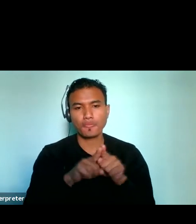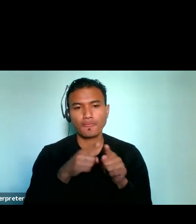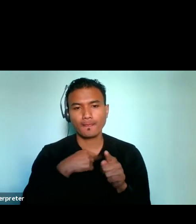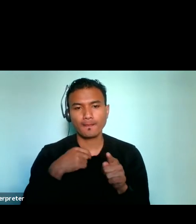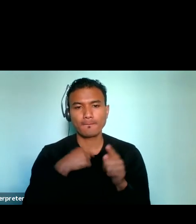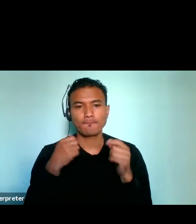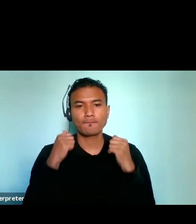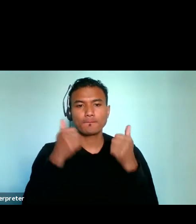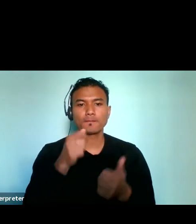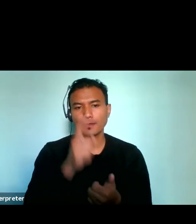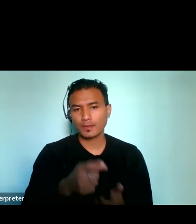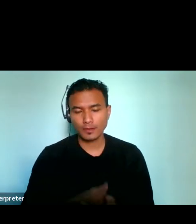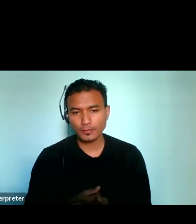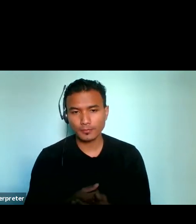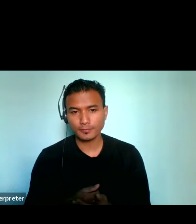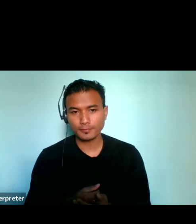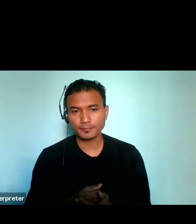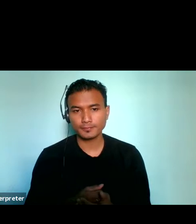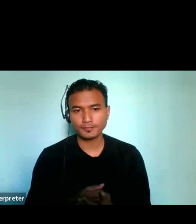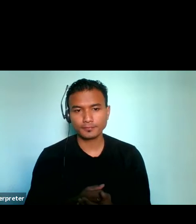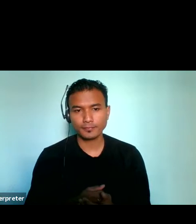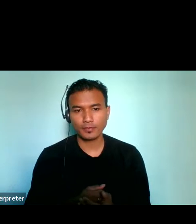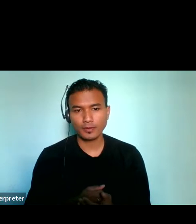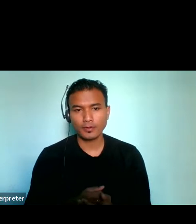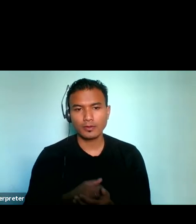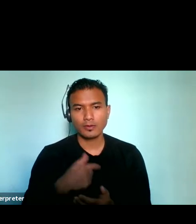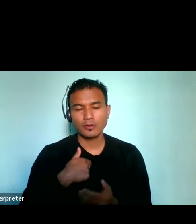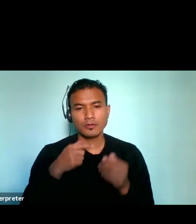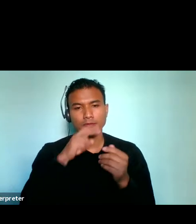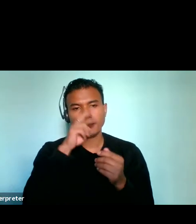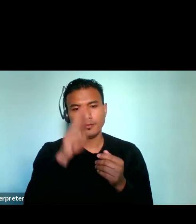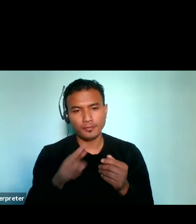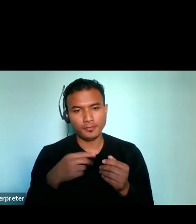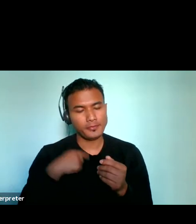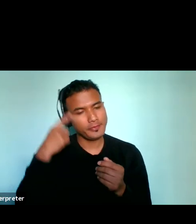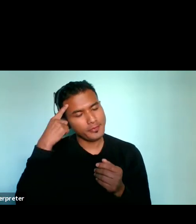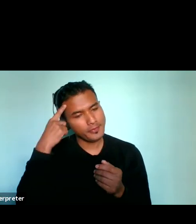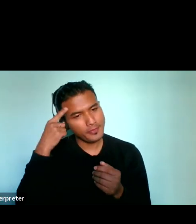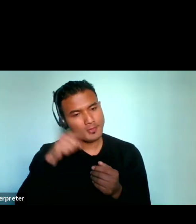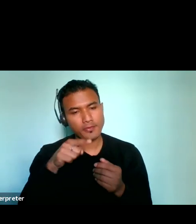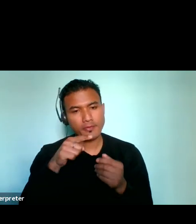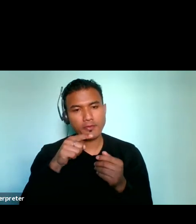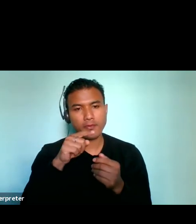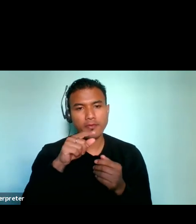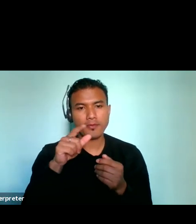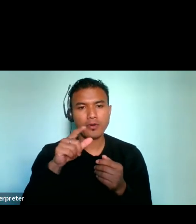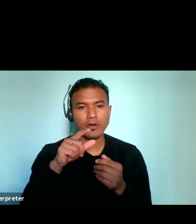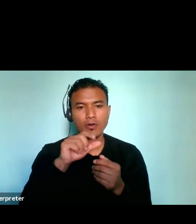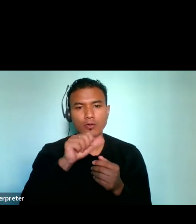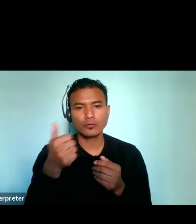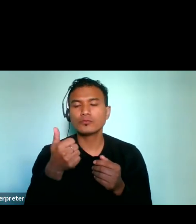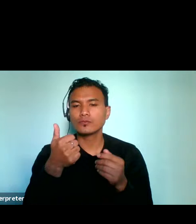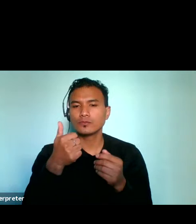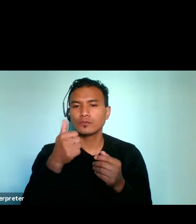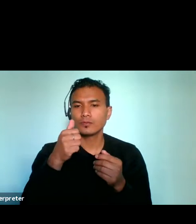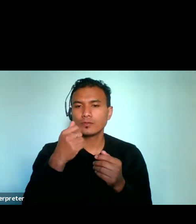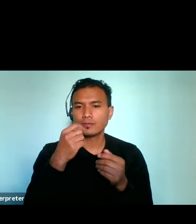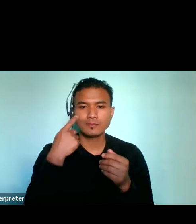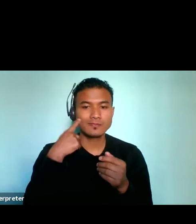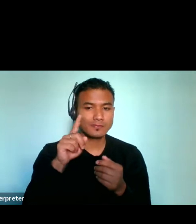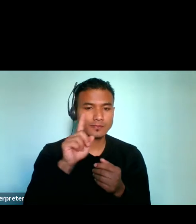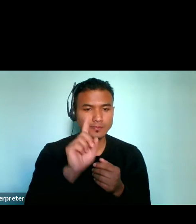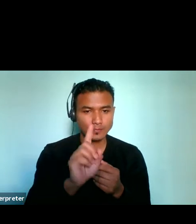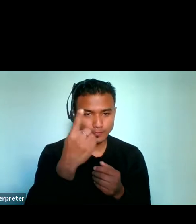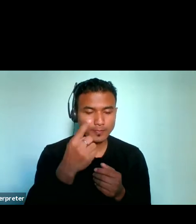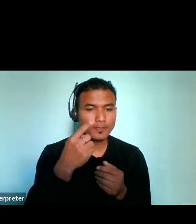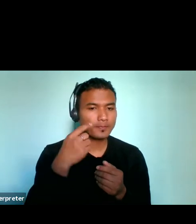mission together. I also think of the session on land and conflict on the day on day one, and